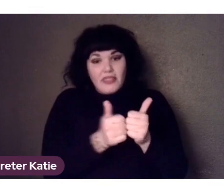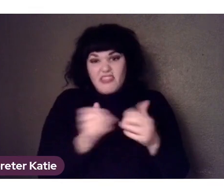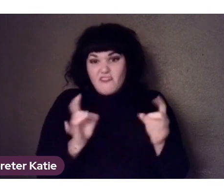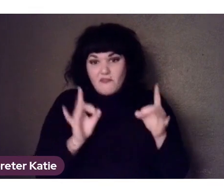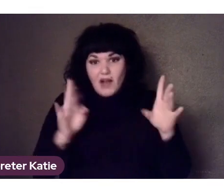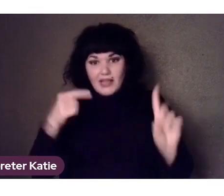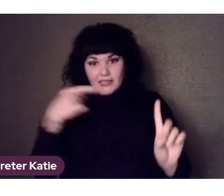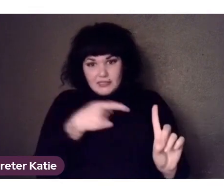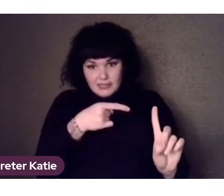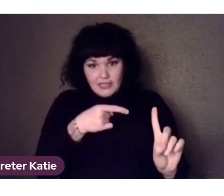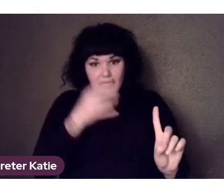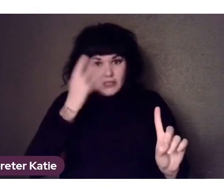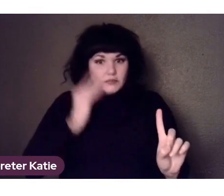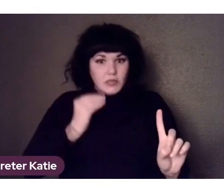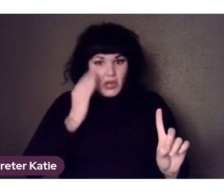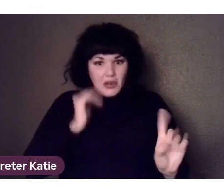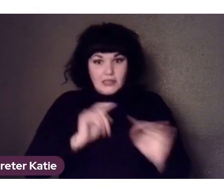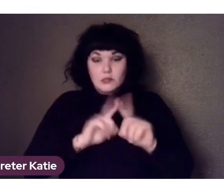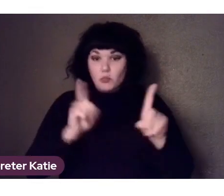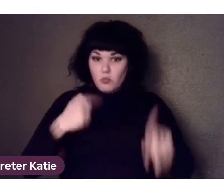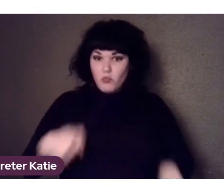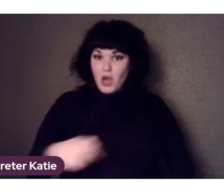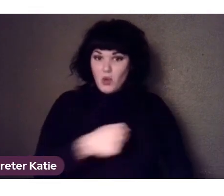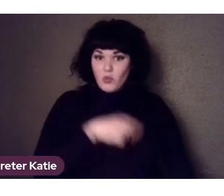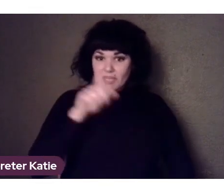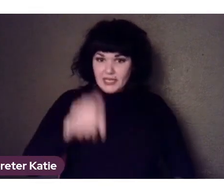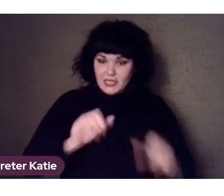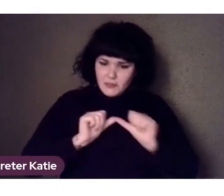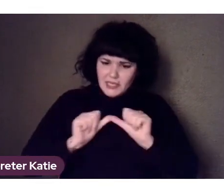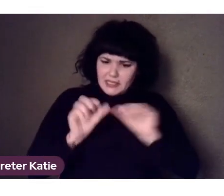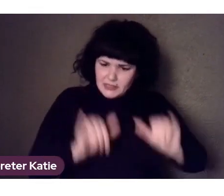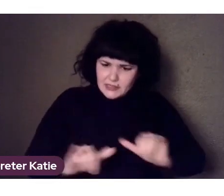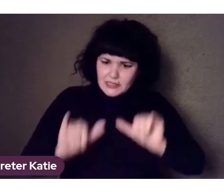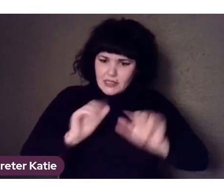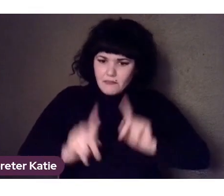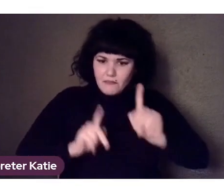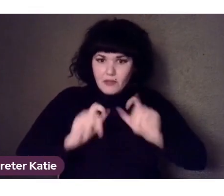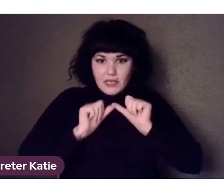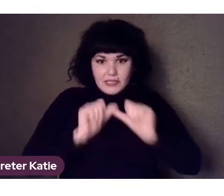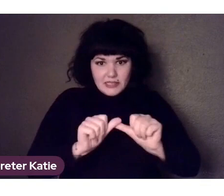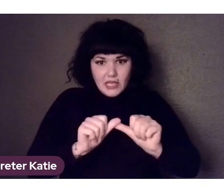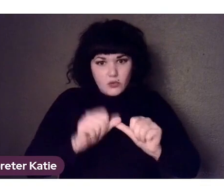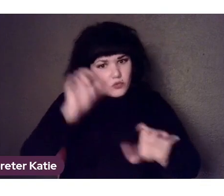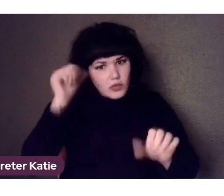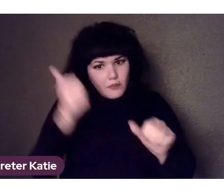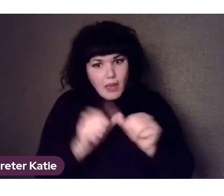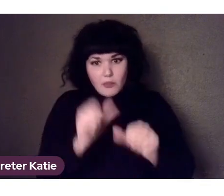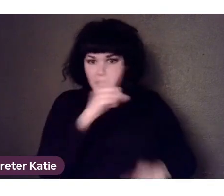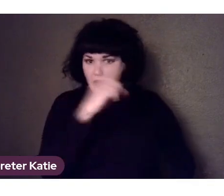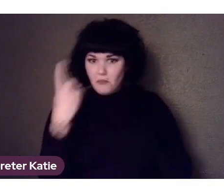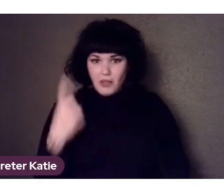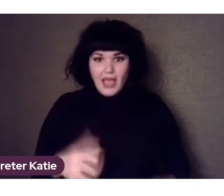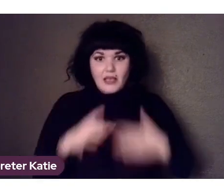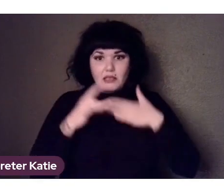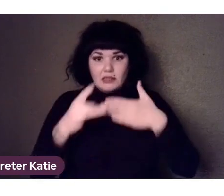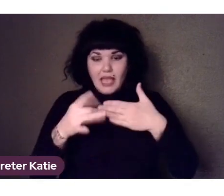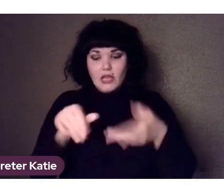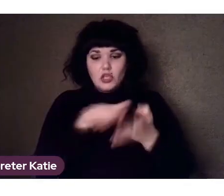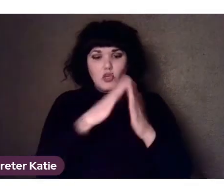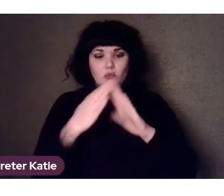we need it to be consistent. We need folks to continue to remember that Black-led community-based organizations are